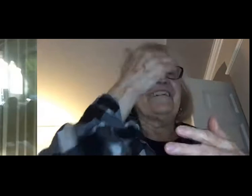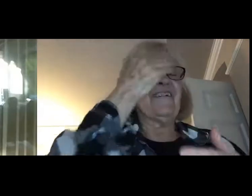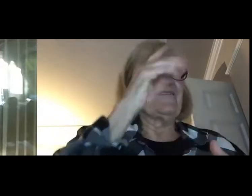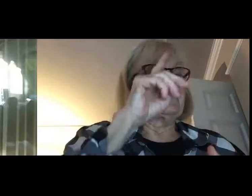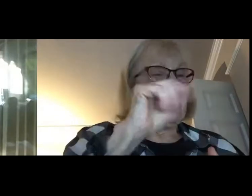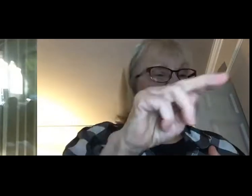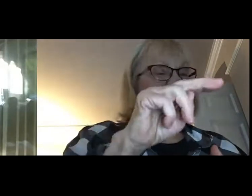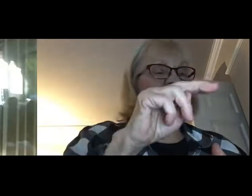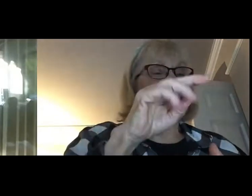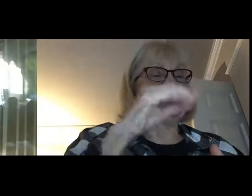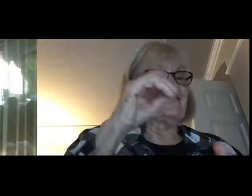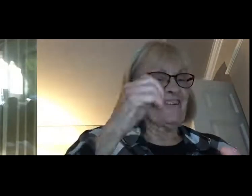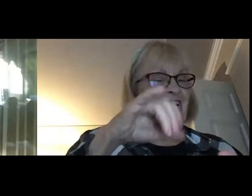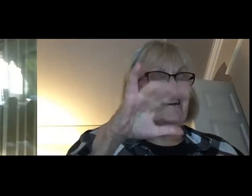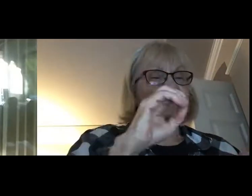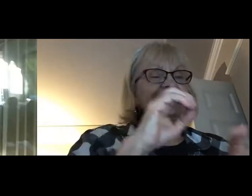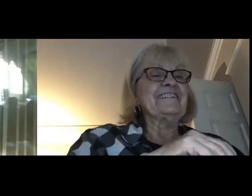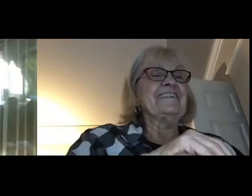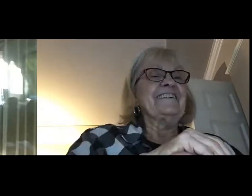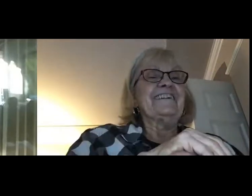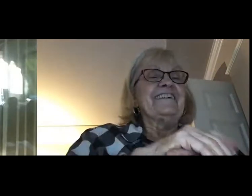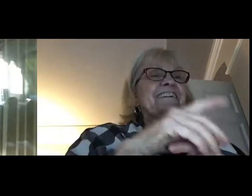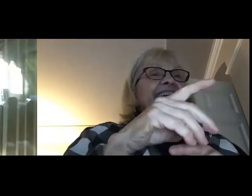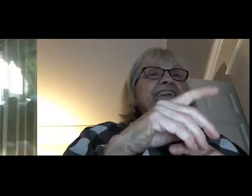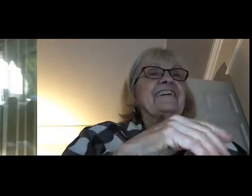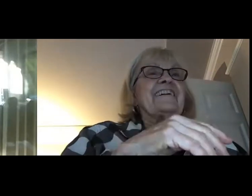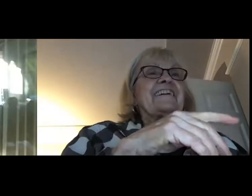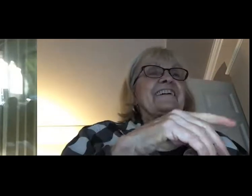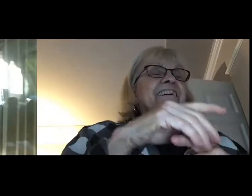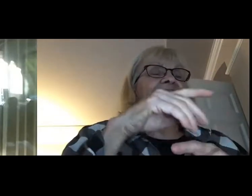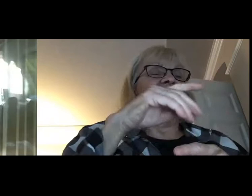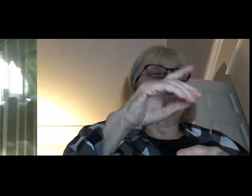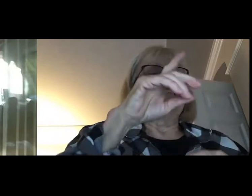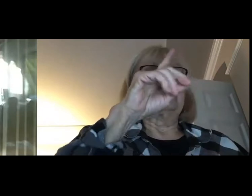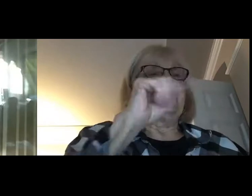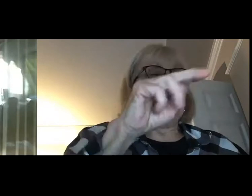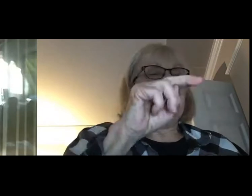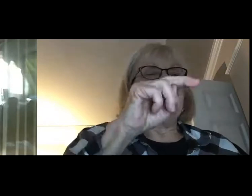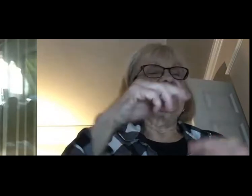we knew Dan and Joyce.